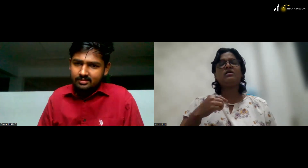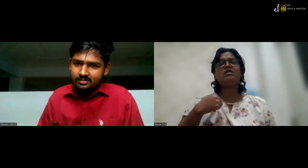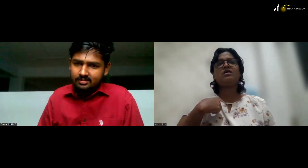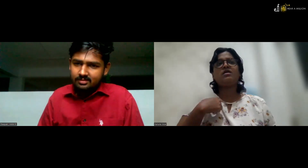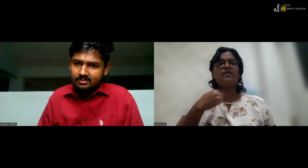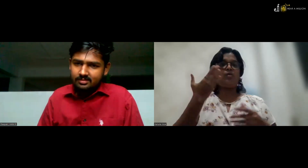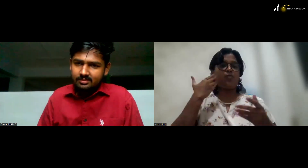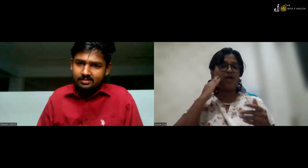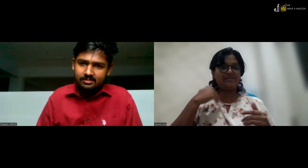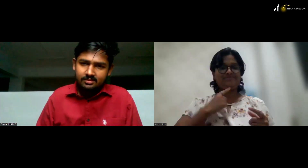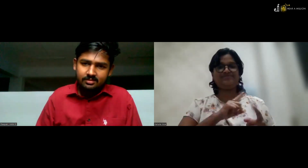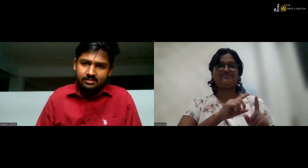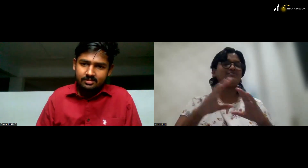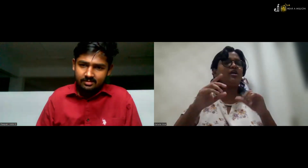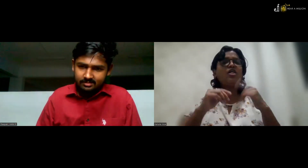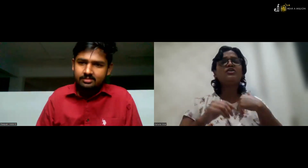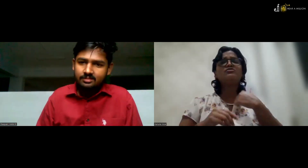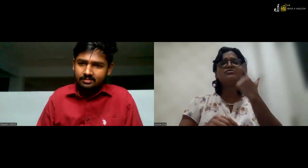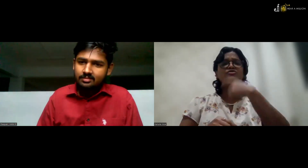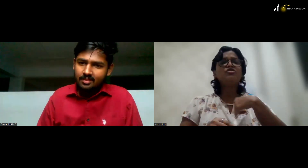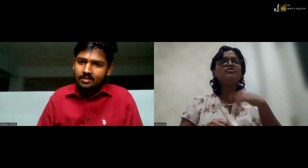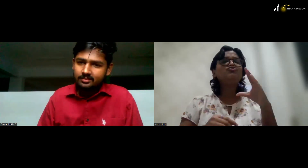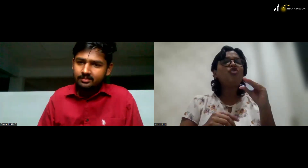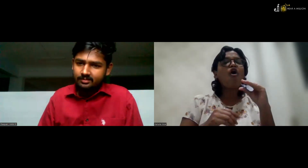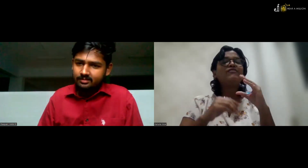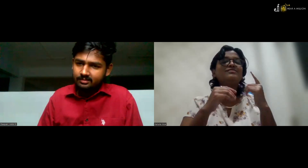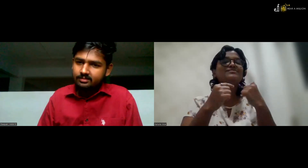So earlier I experienced this thing.